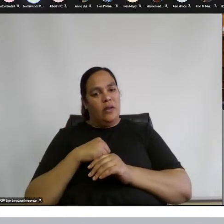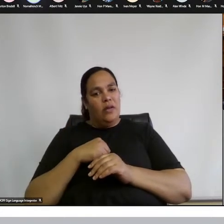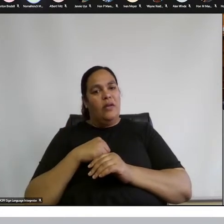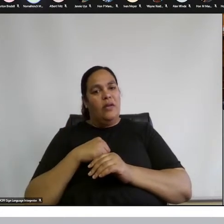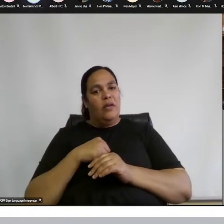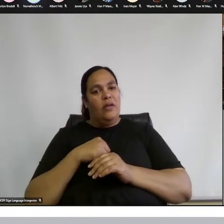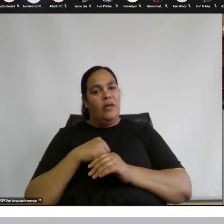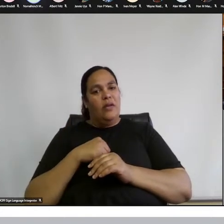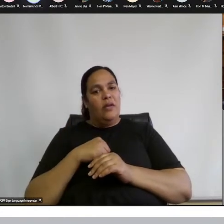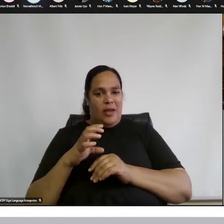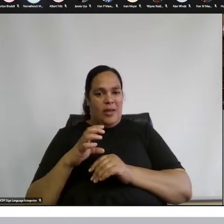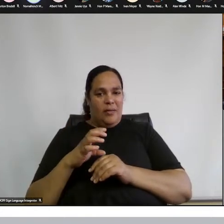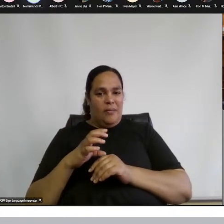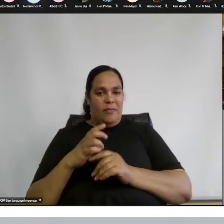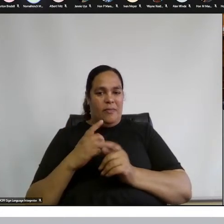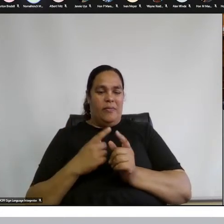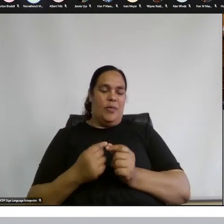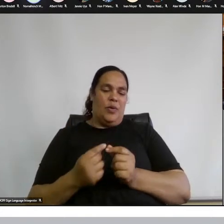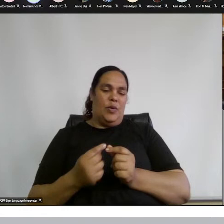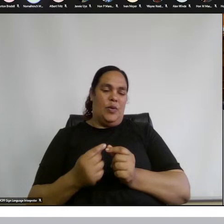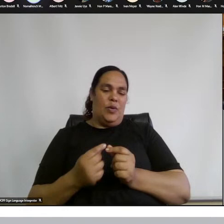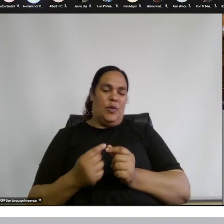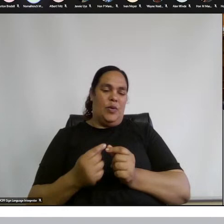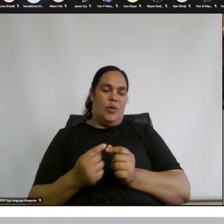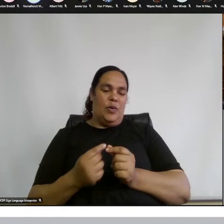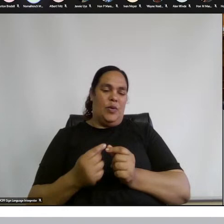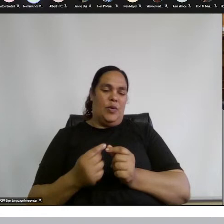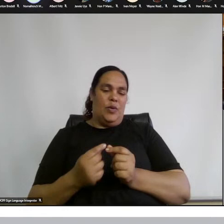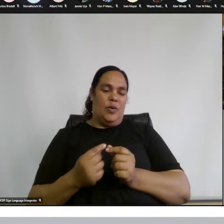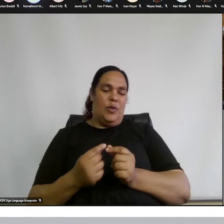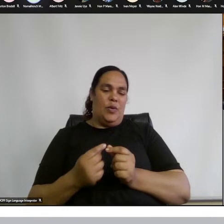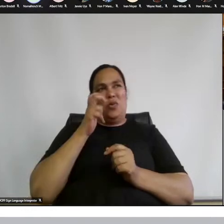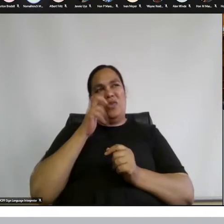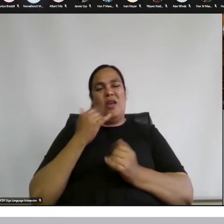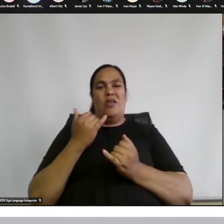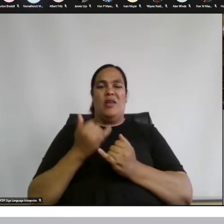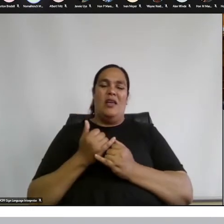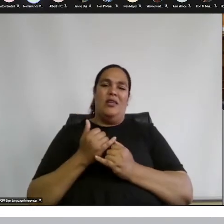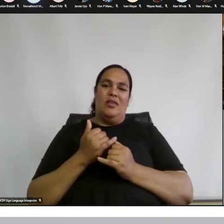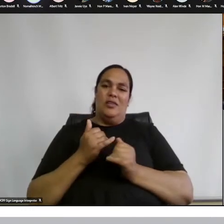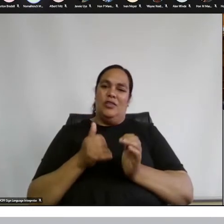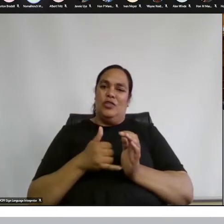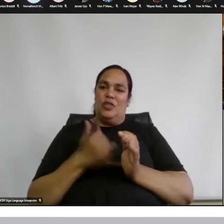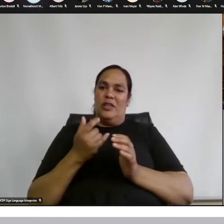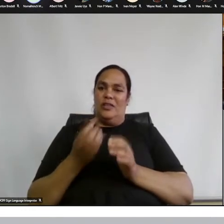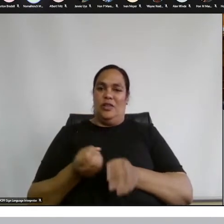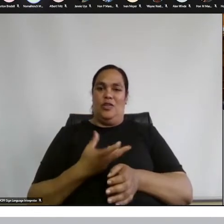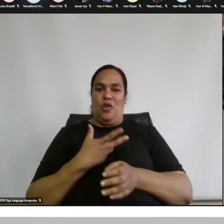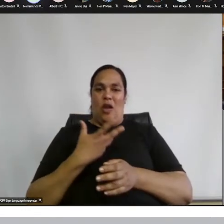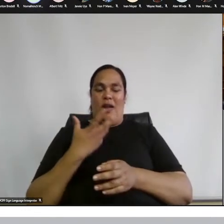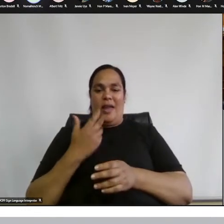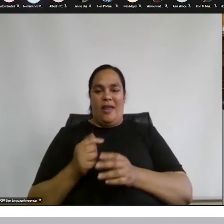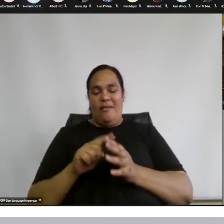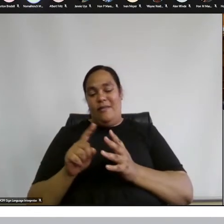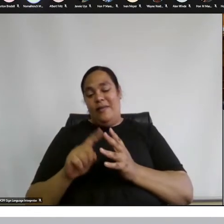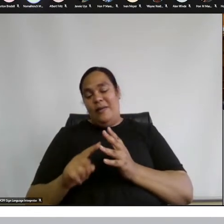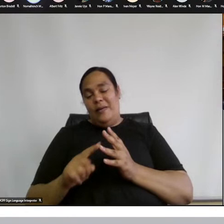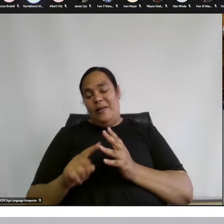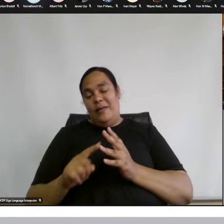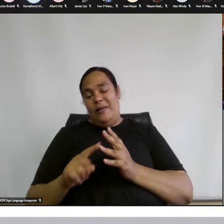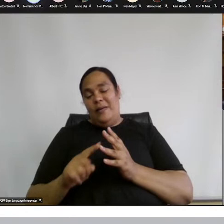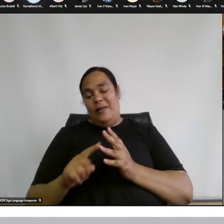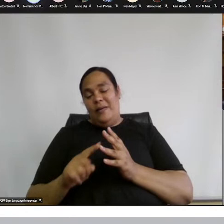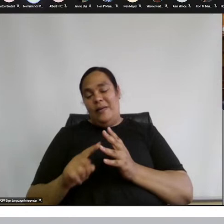Cape, in the fourth wave. And know that it becomes a shock in regard to that. But as